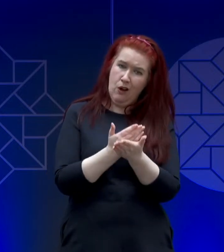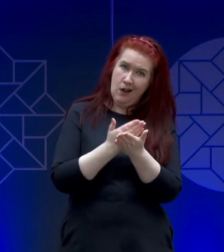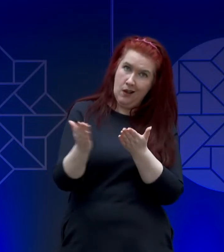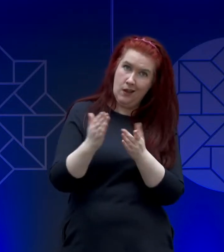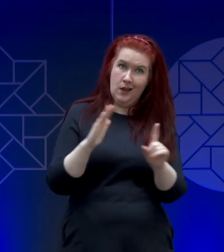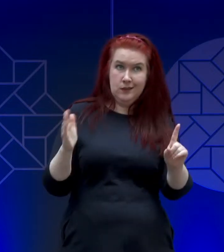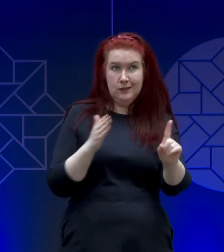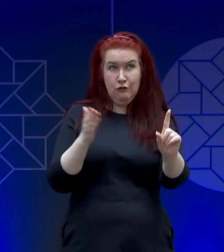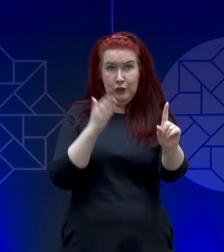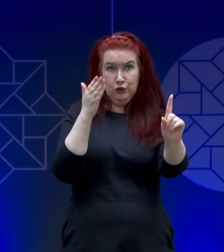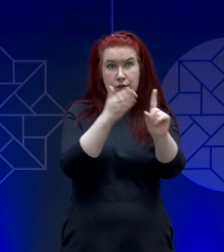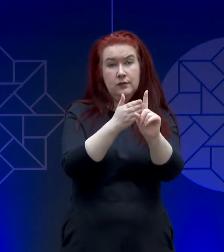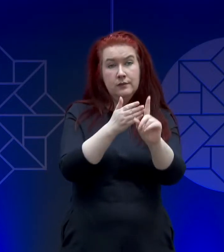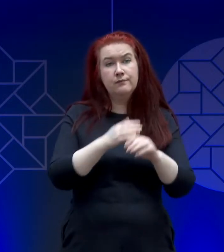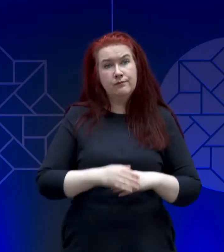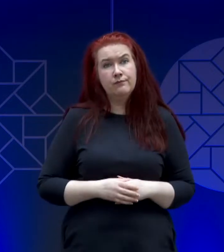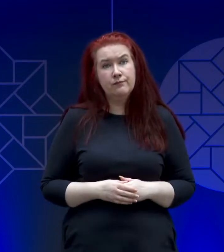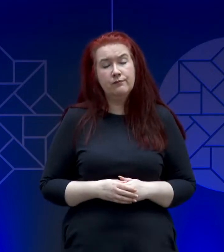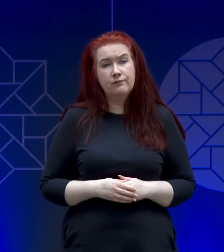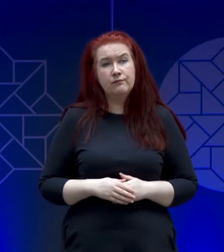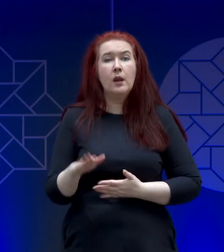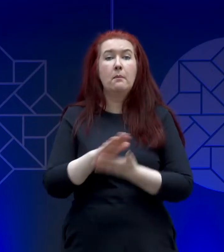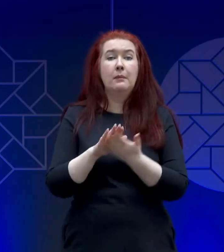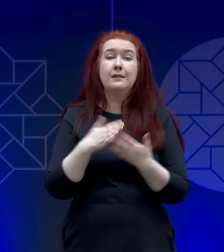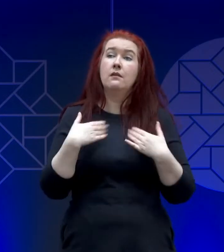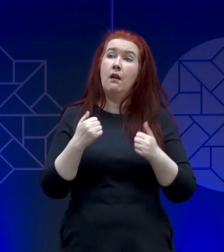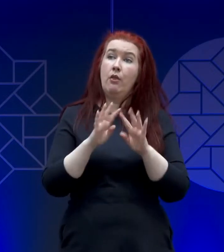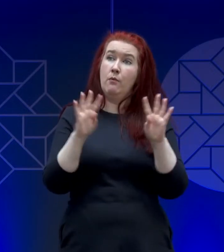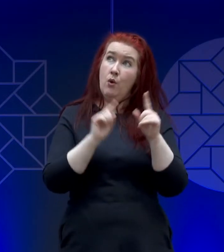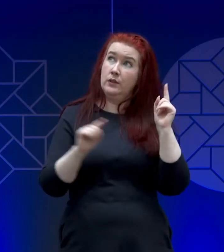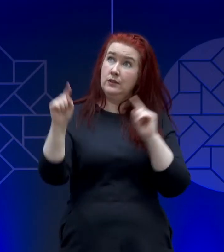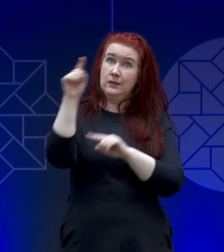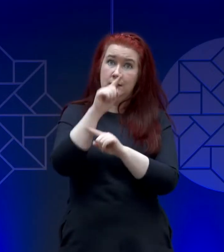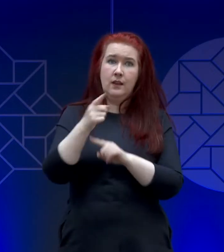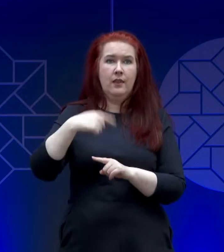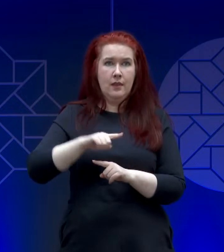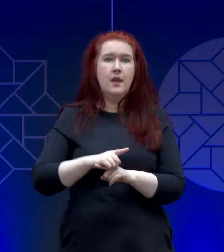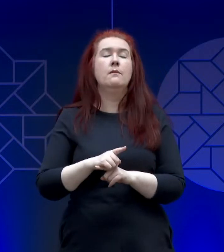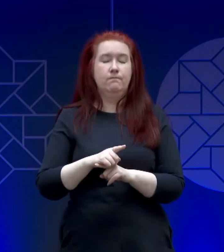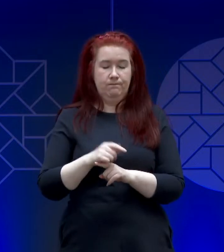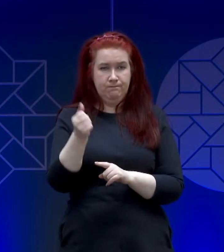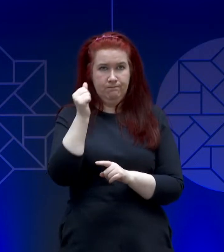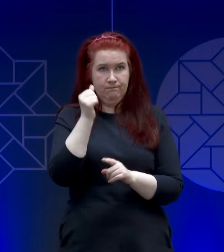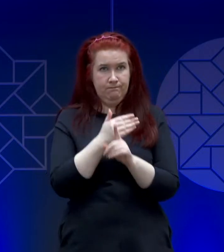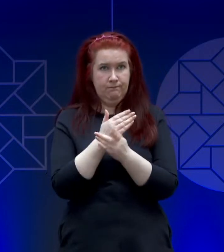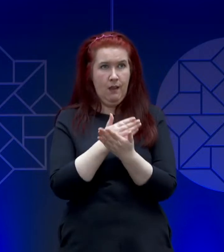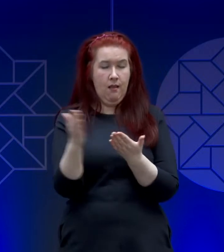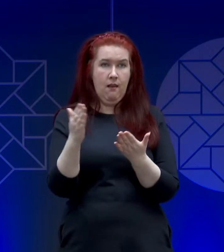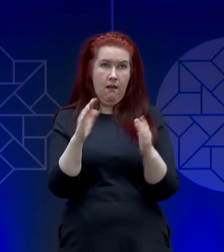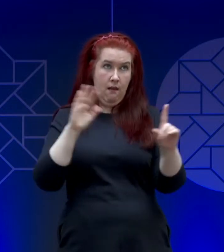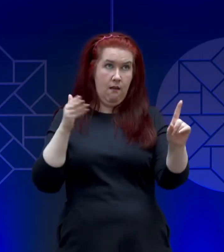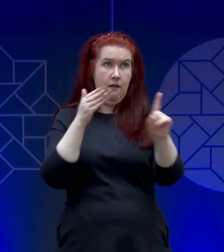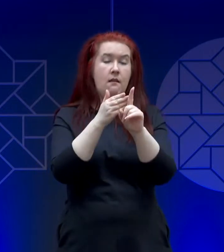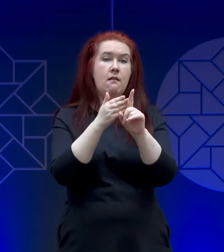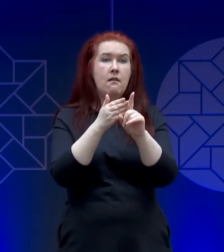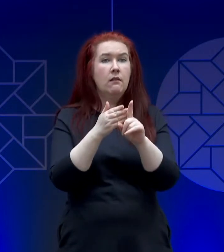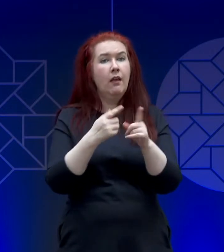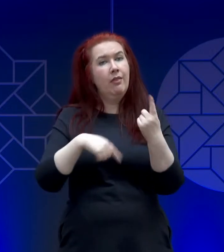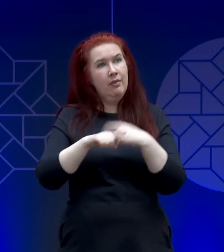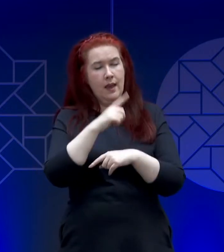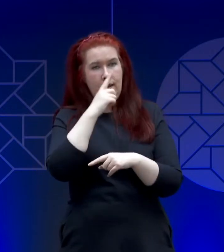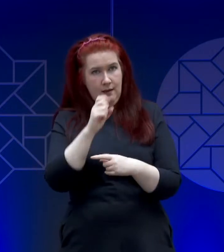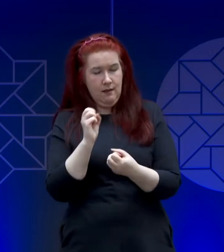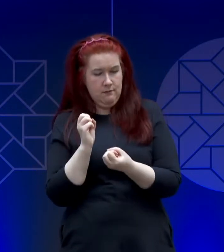of travel, so that our boards around the country are mobilised and motivated behind all of that to make sure we